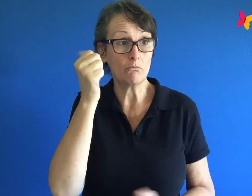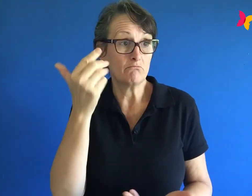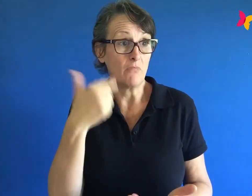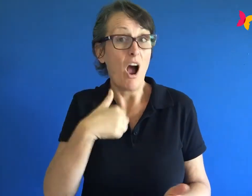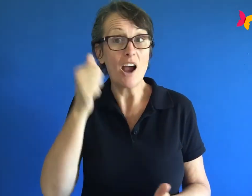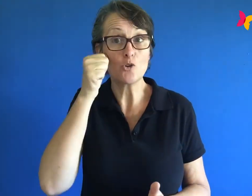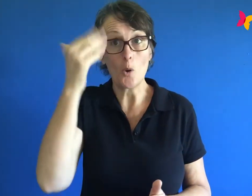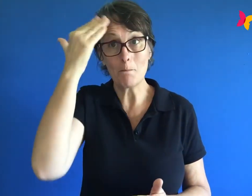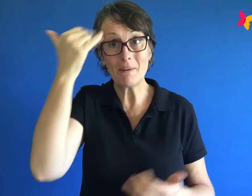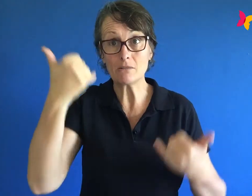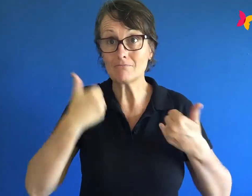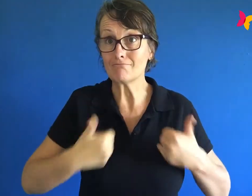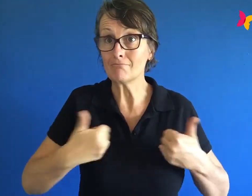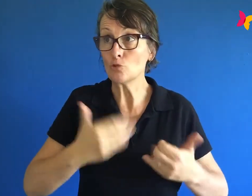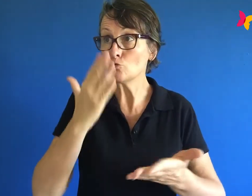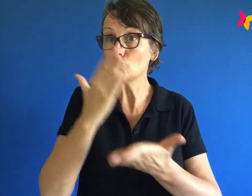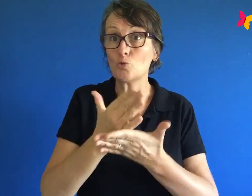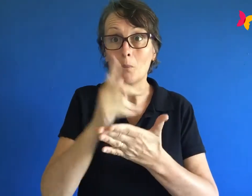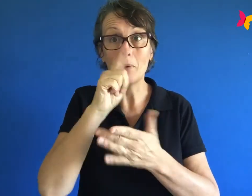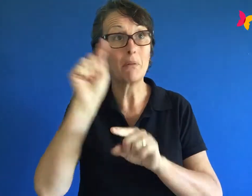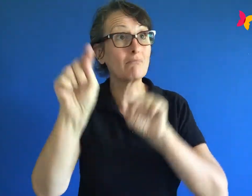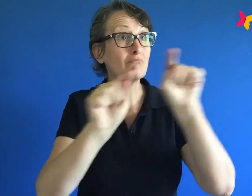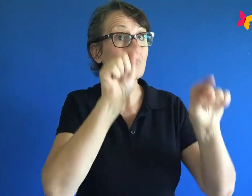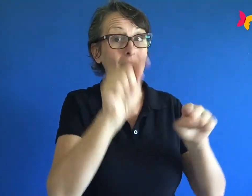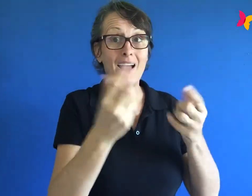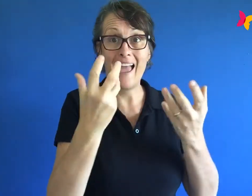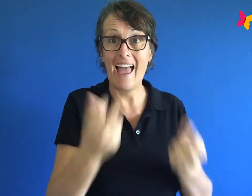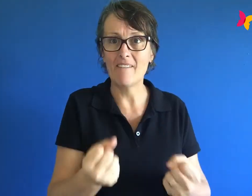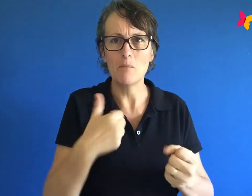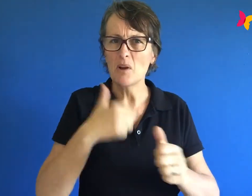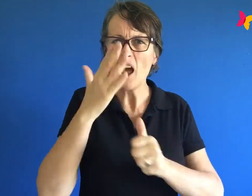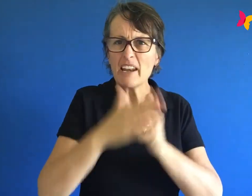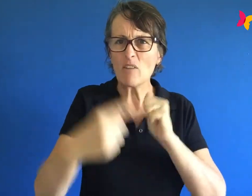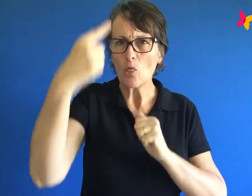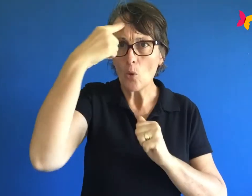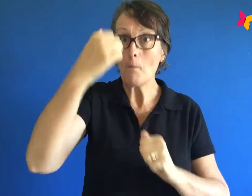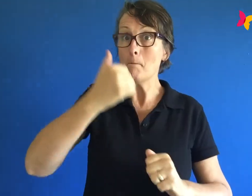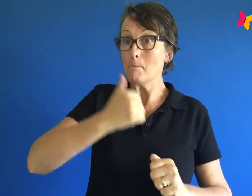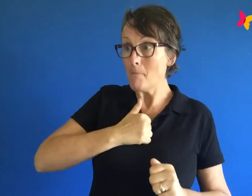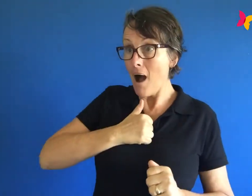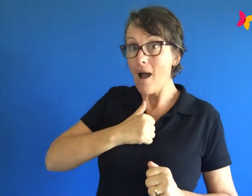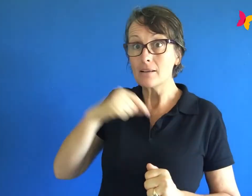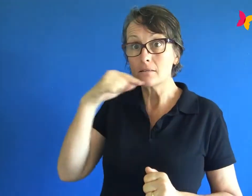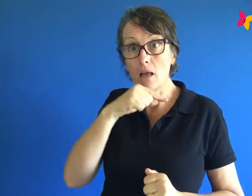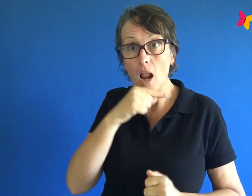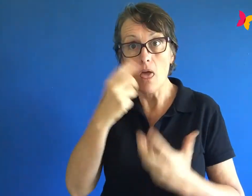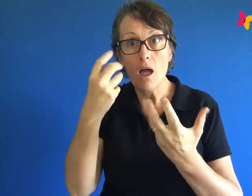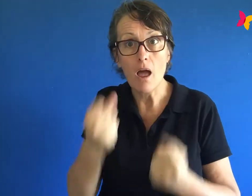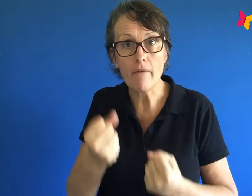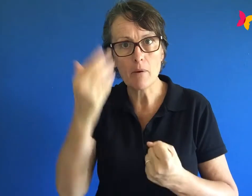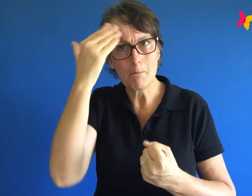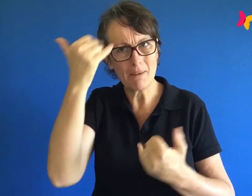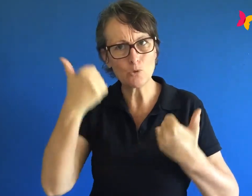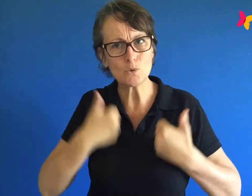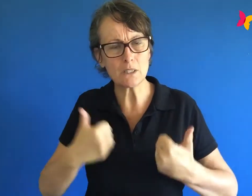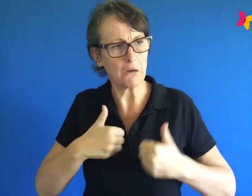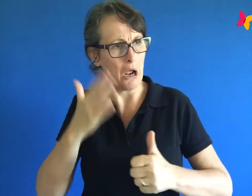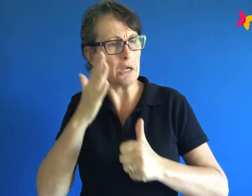a thing. It hadn't entered my mind that my child could have be experiencing mental